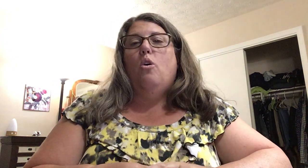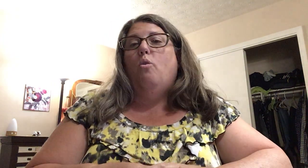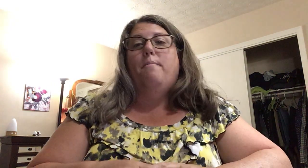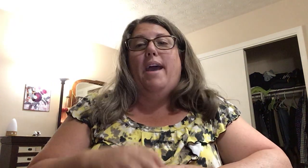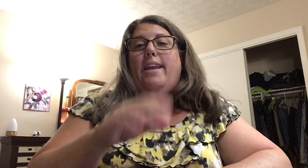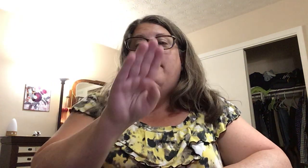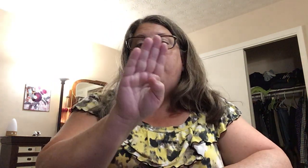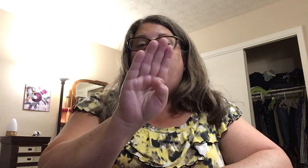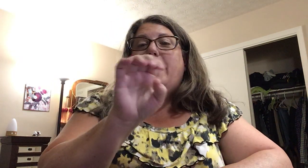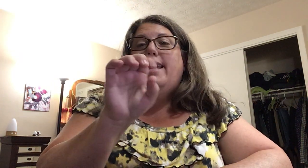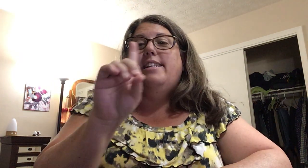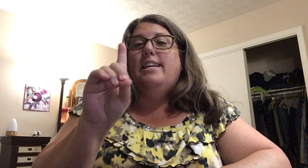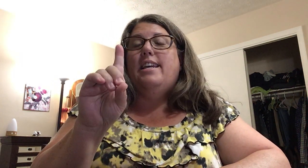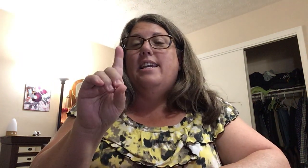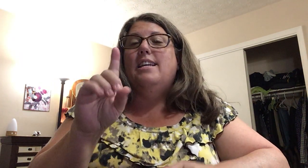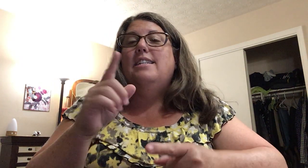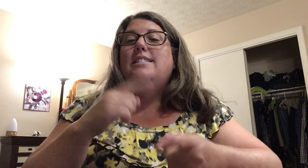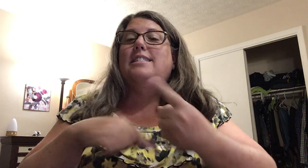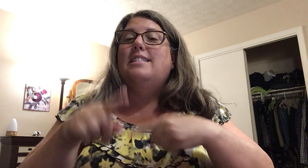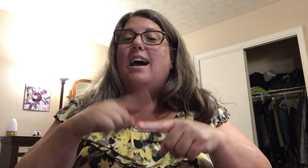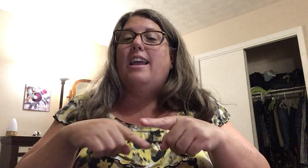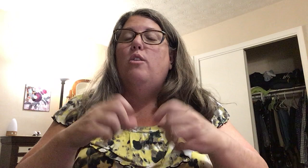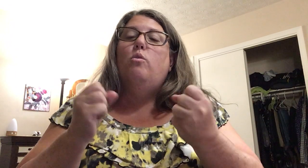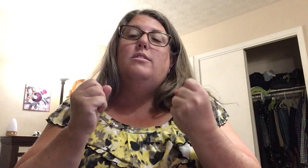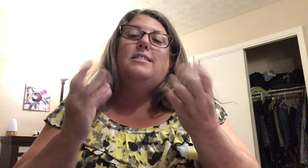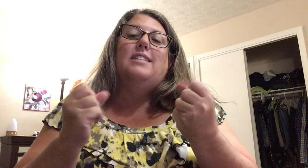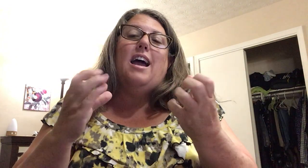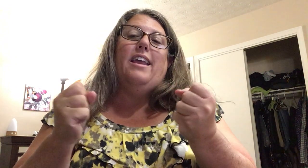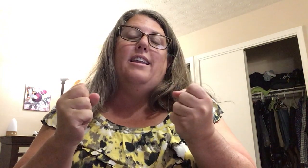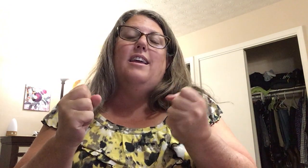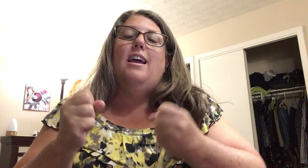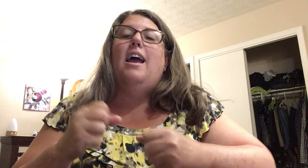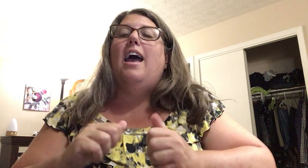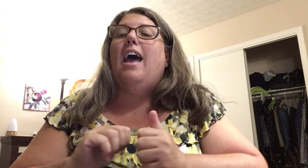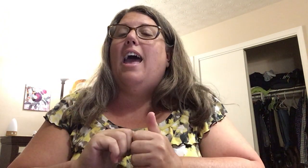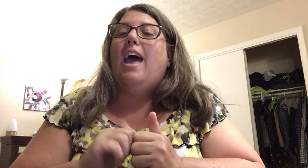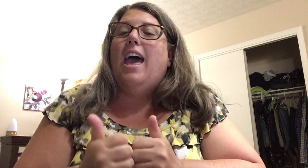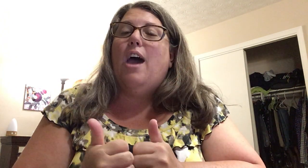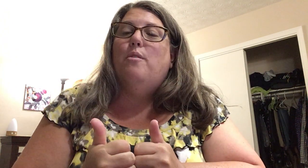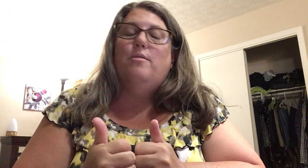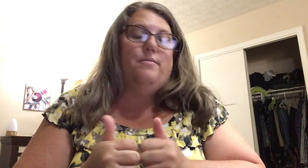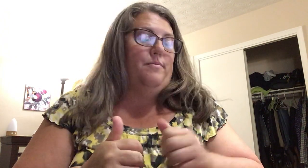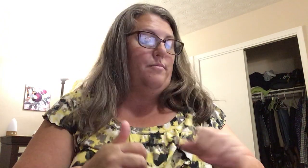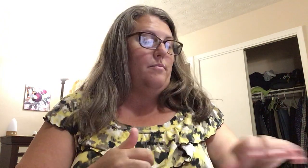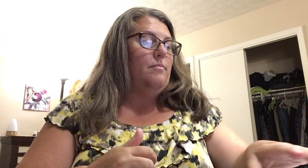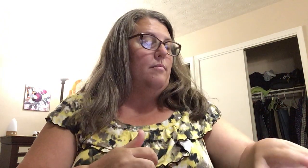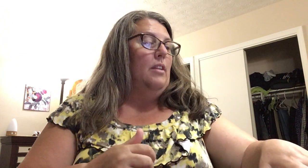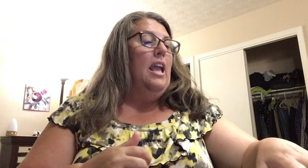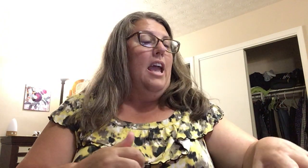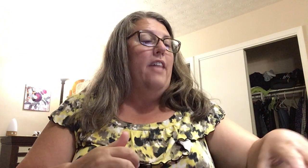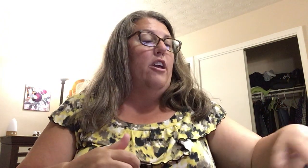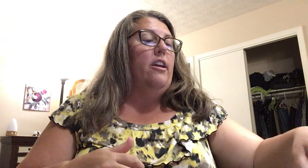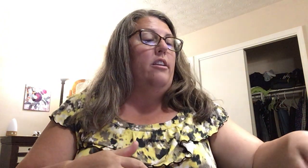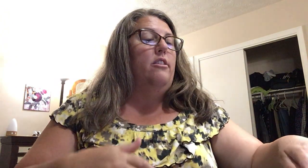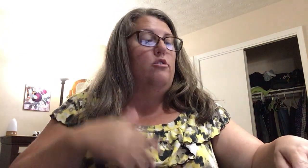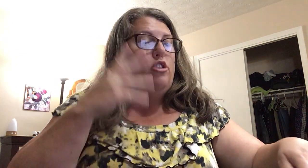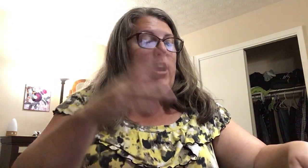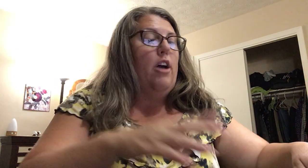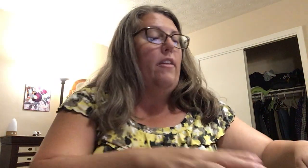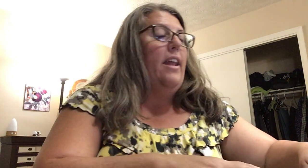Or bed, B-E-D, sign or sign, how. And then I'll show you how that